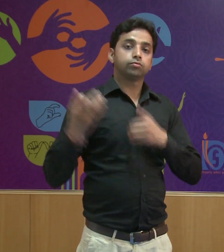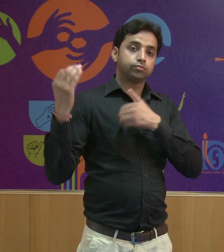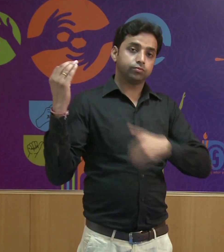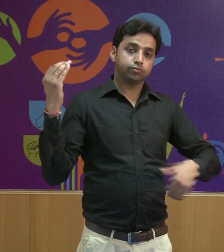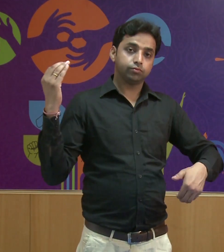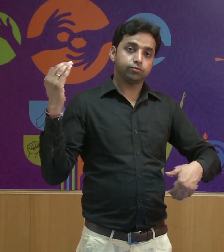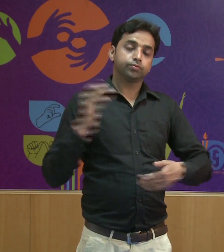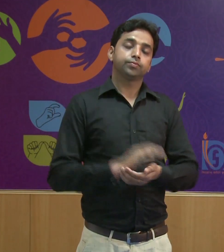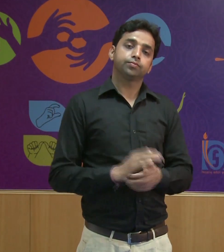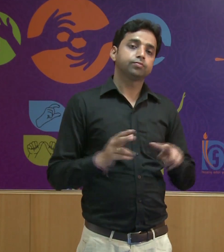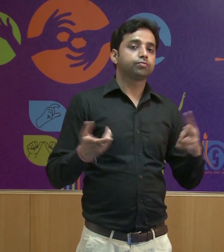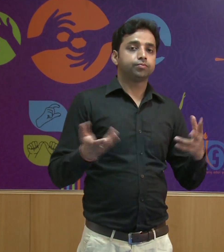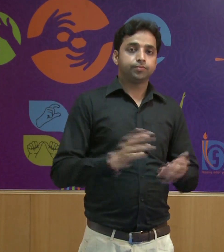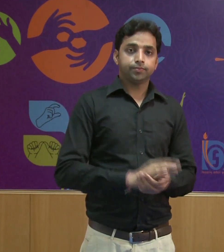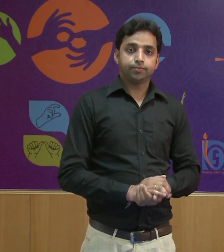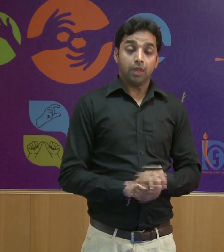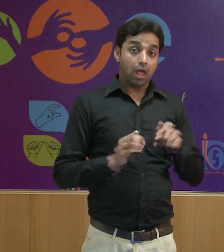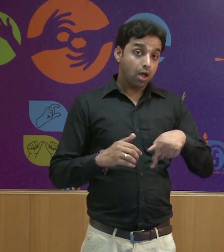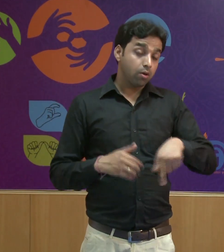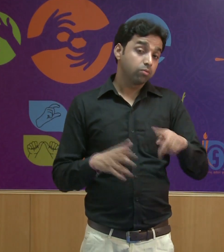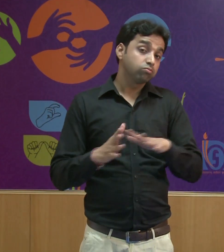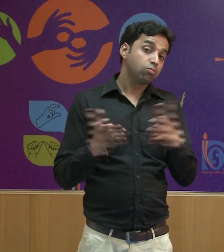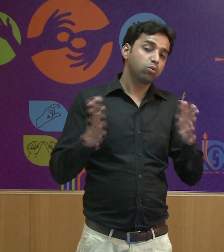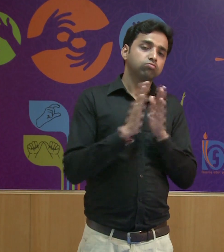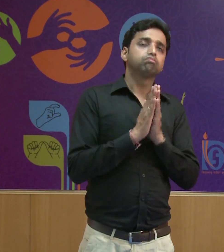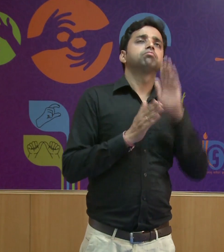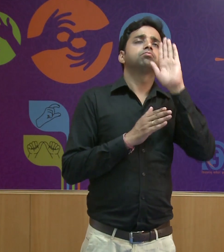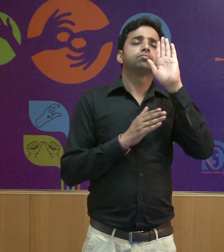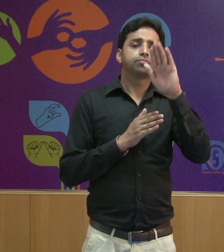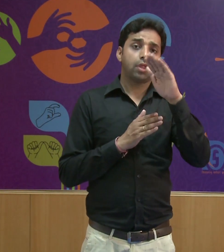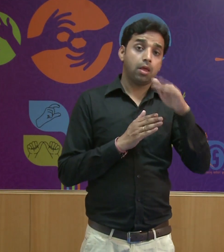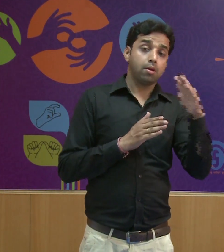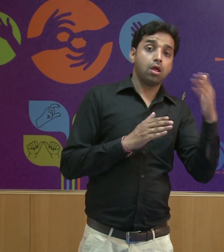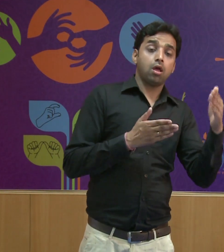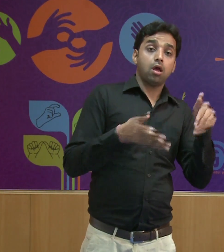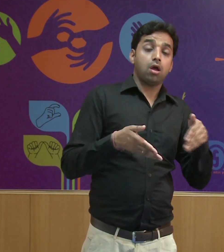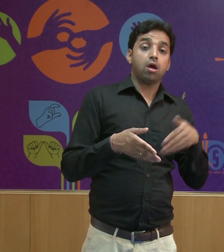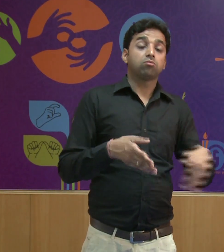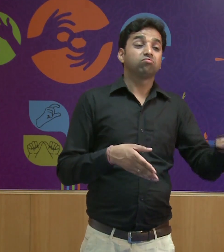However, most of the temples are in a very bad condition today.